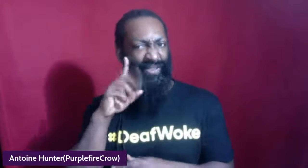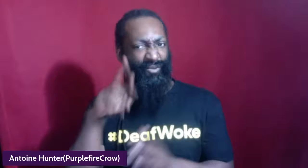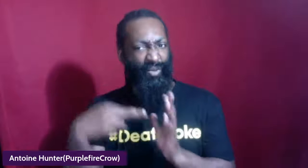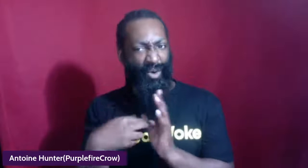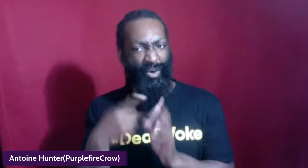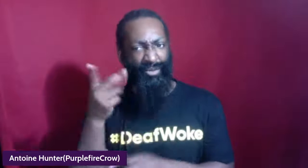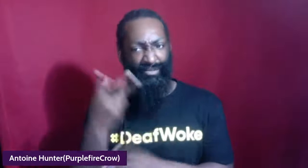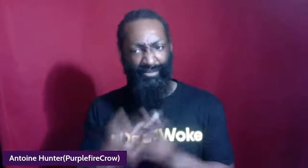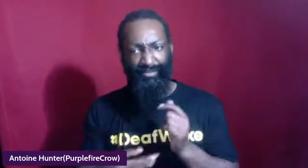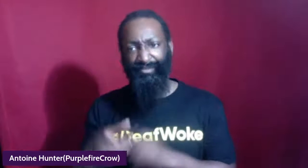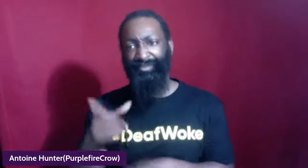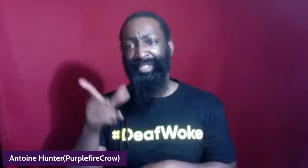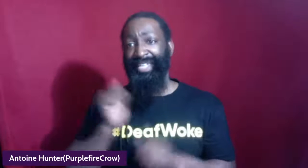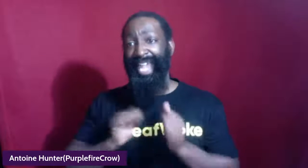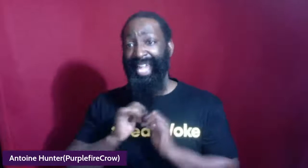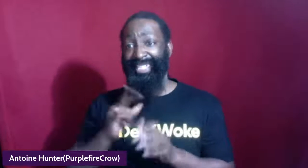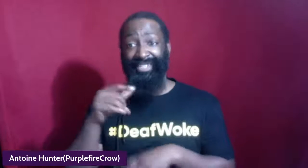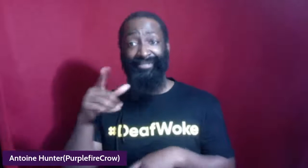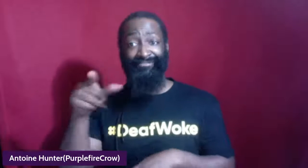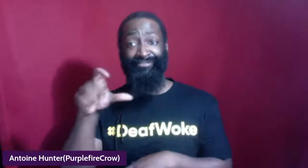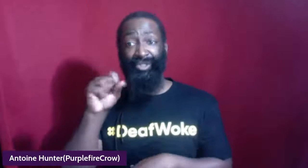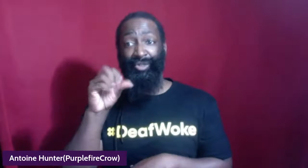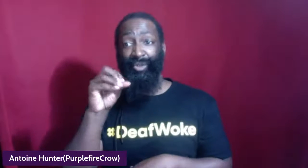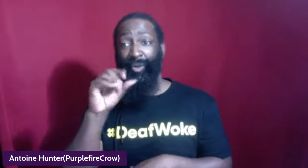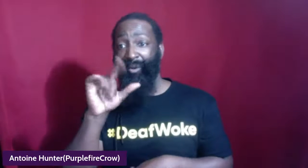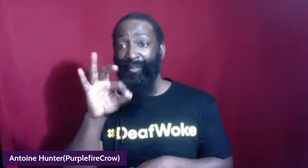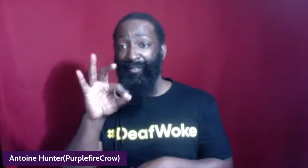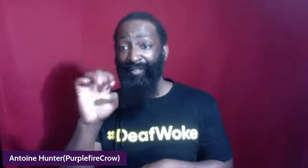Both death roles.